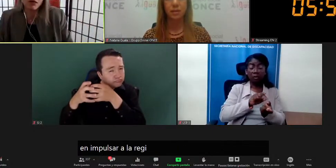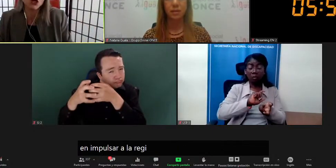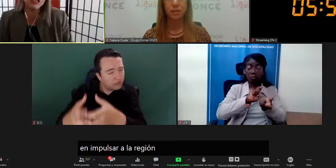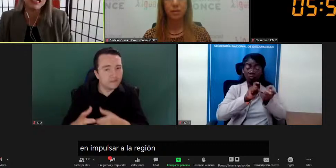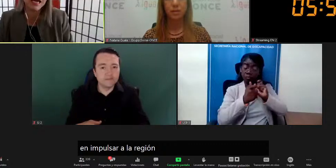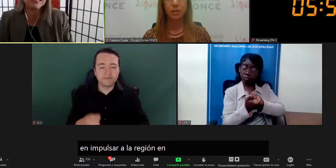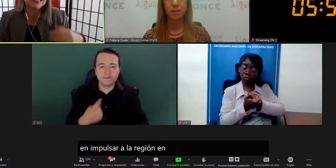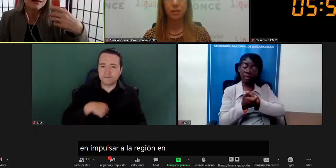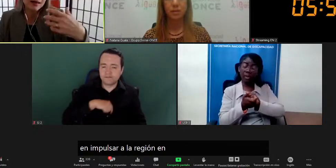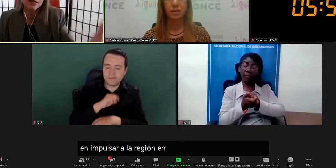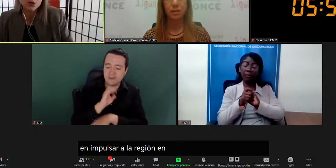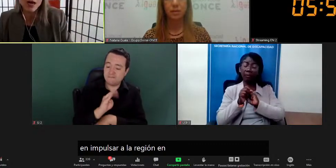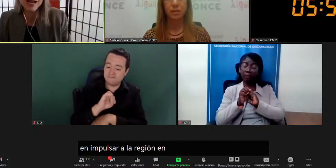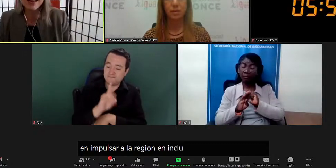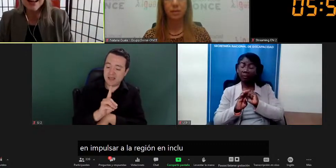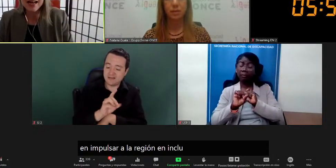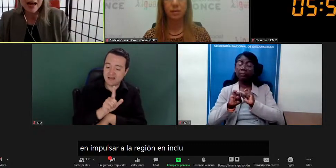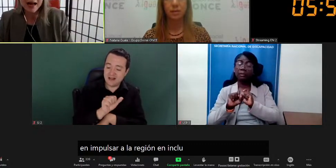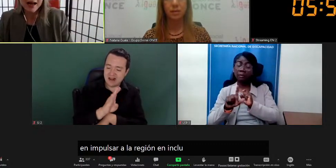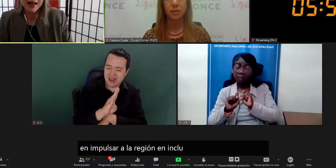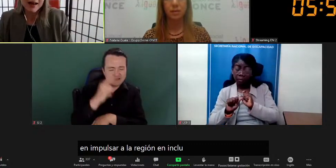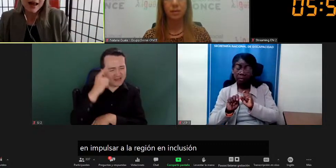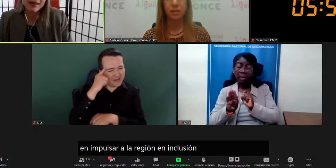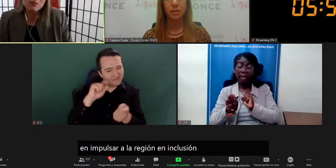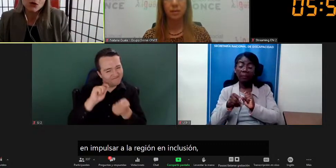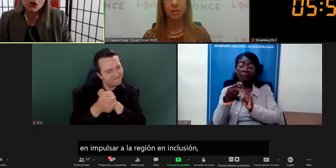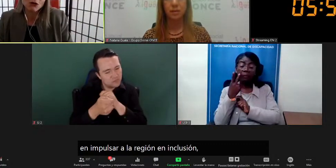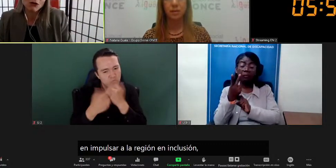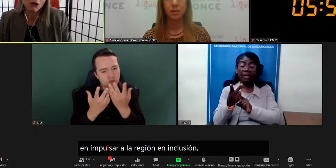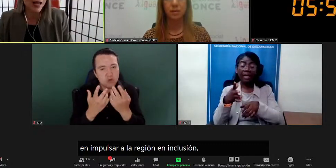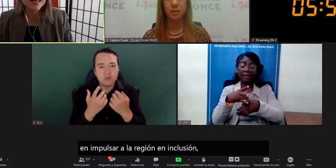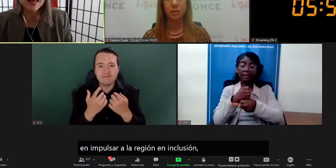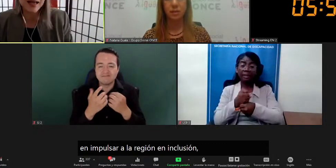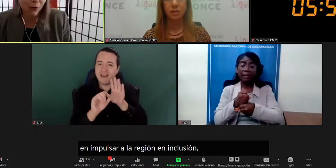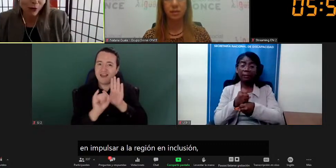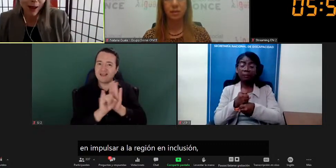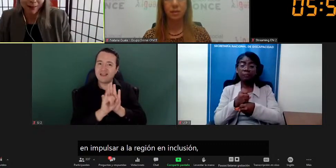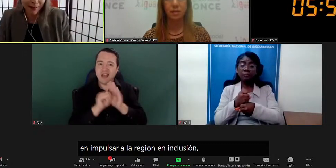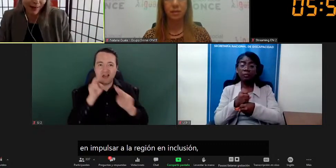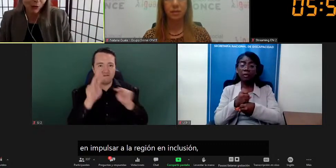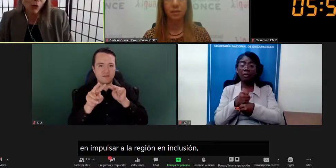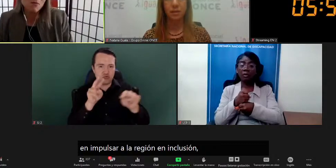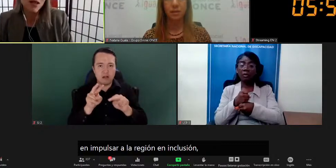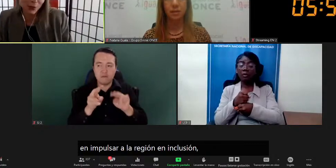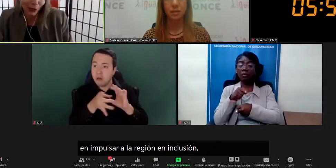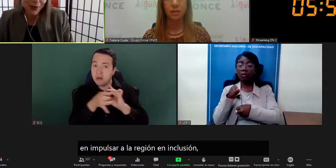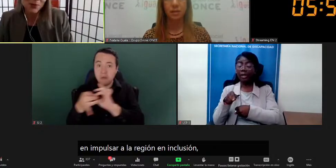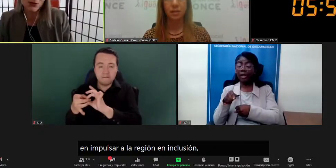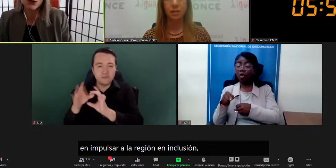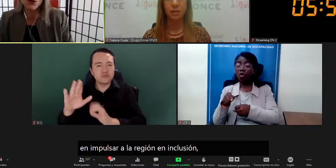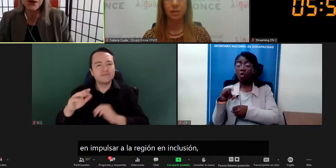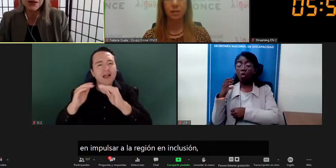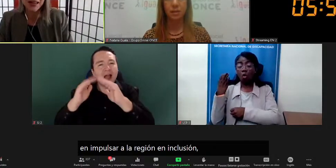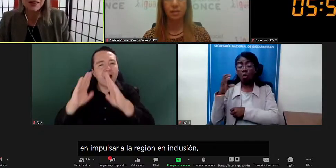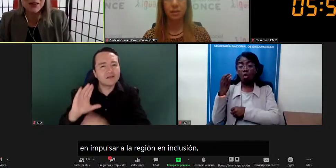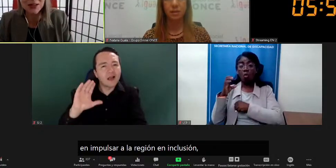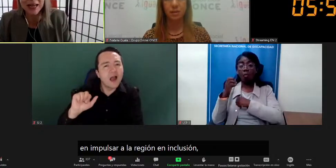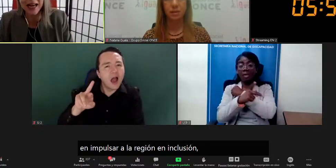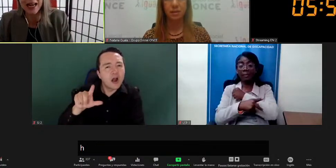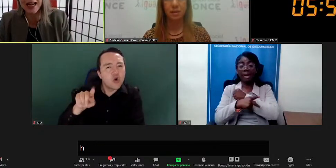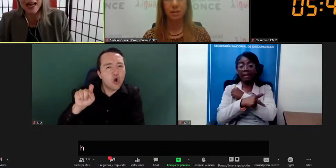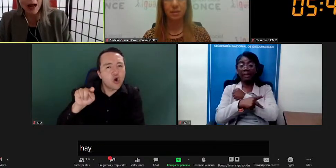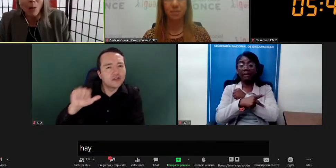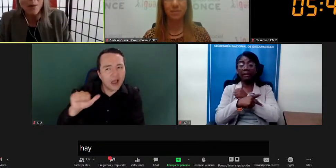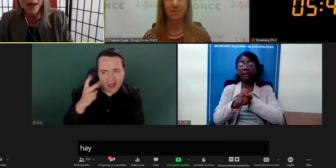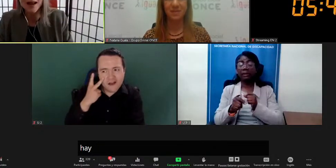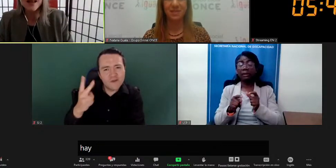farming into idb lab the transformation individual identity was carried out with kalotta house